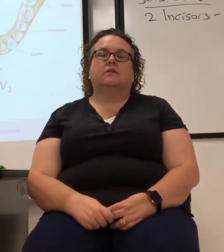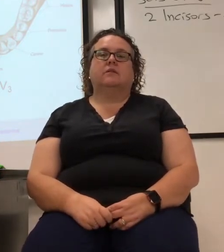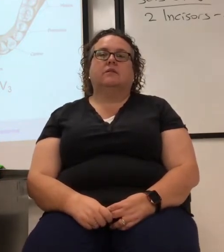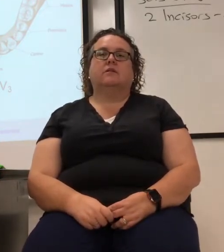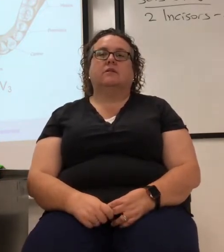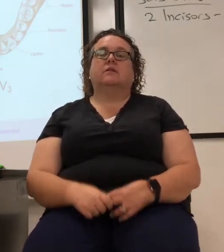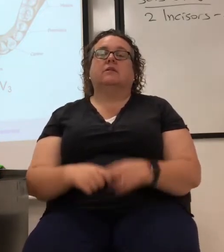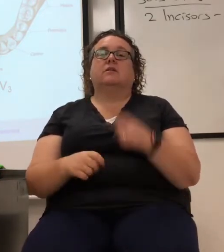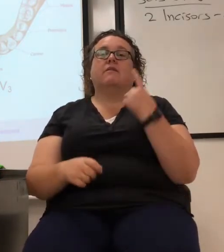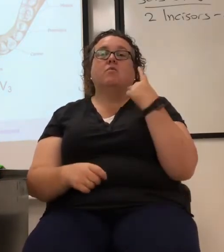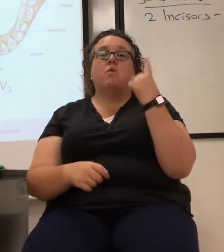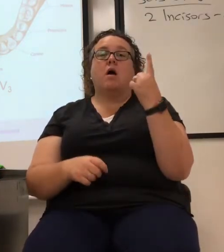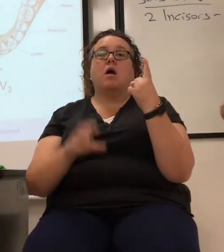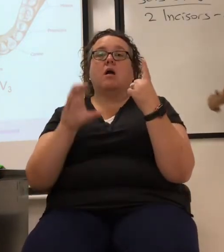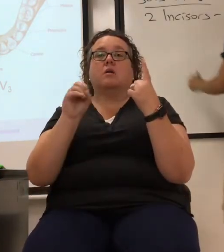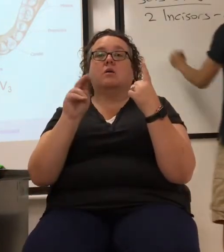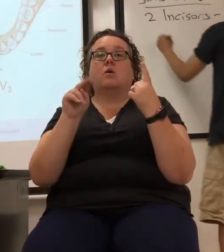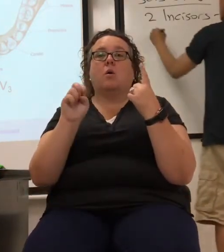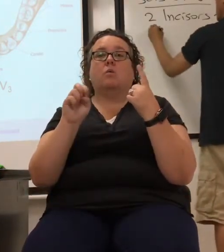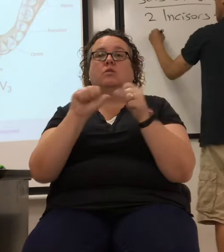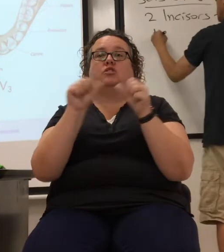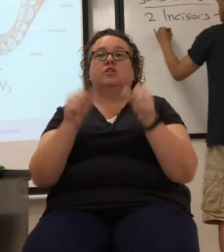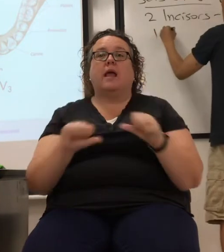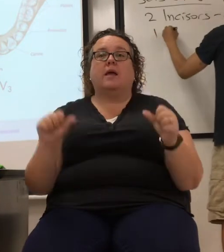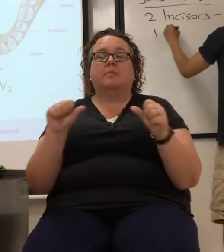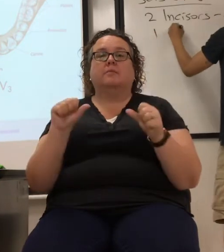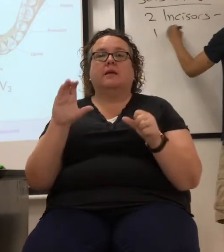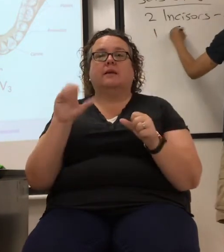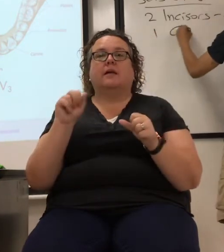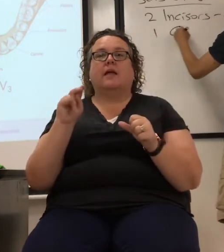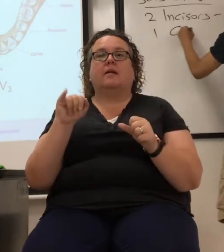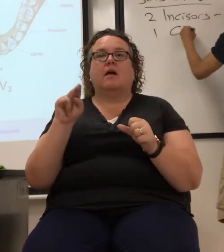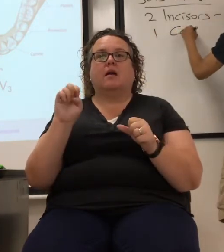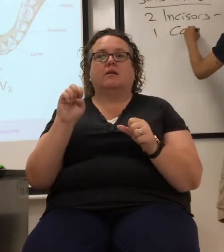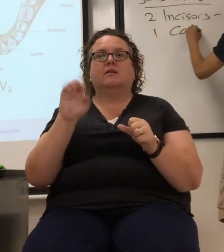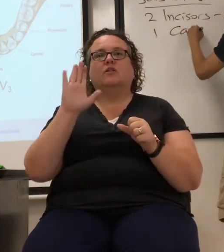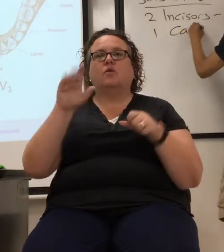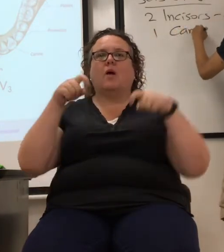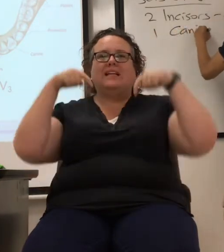You have 1 cone-shaped canine, your fangs,